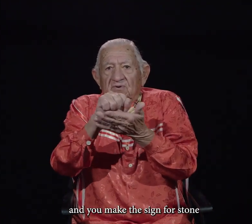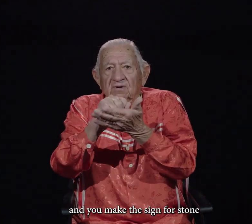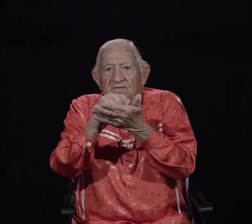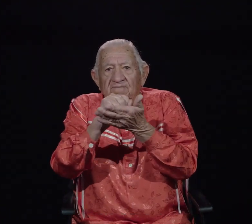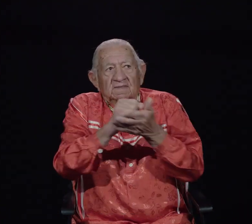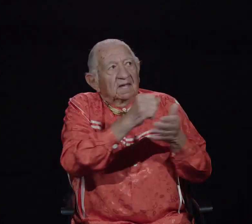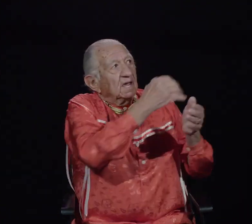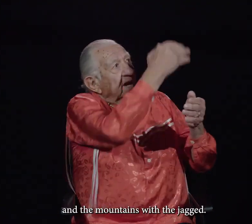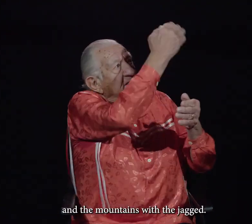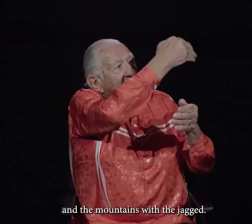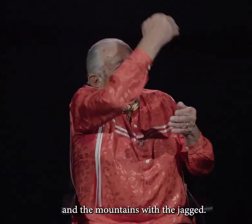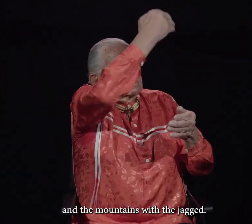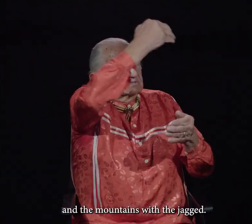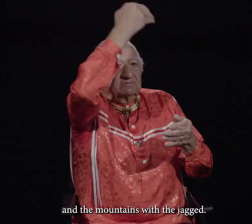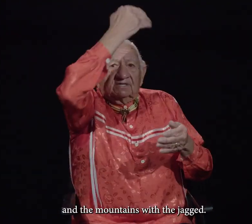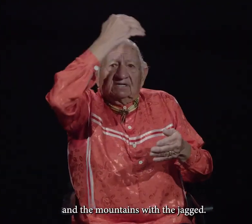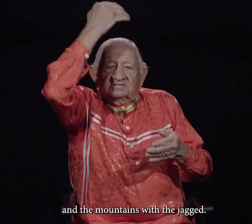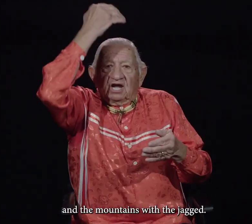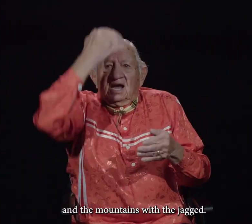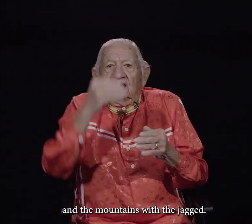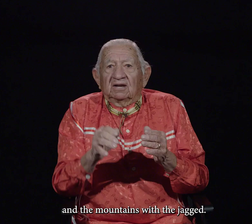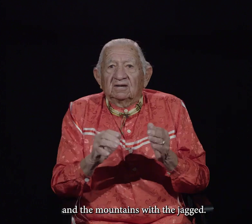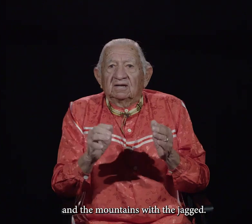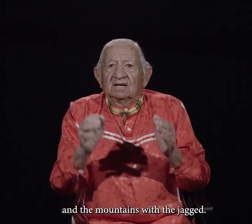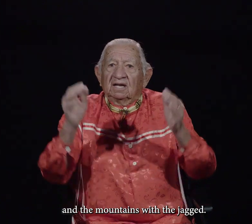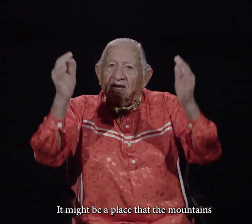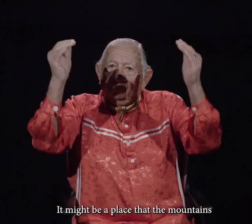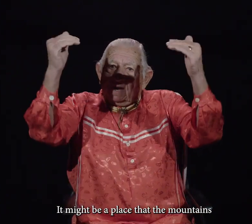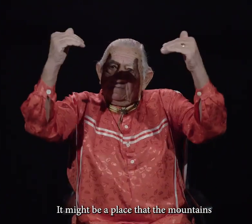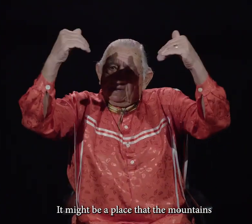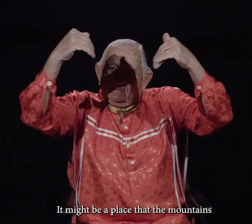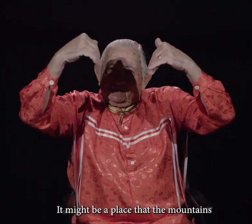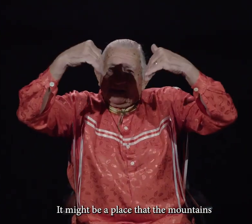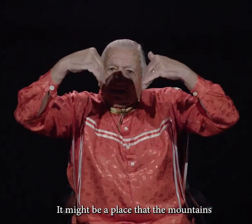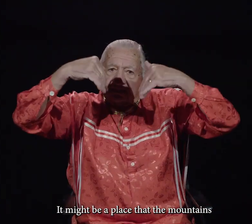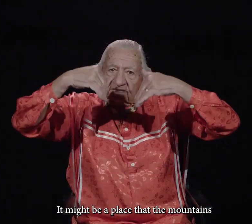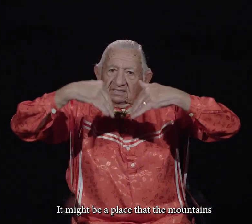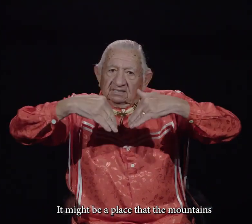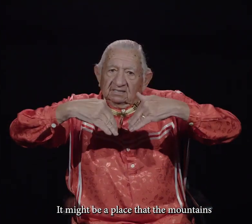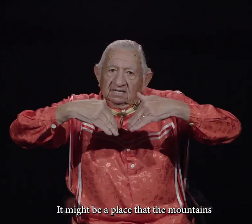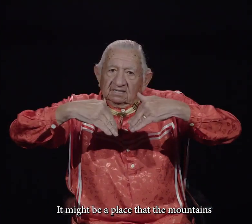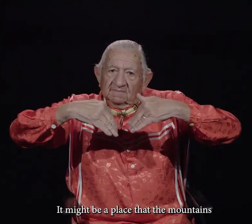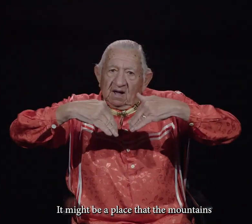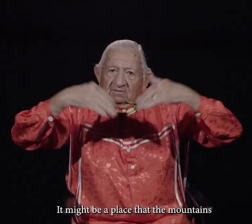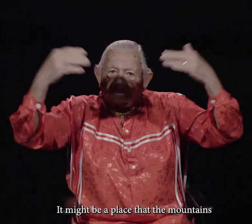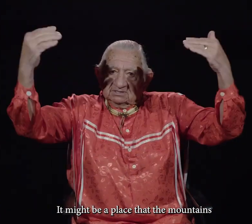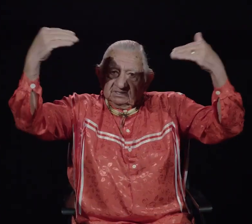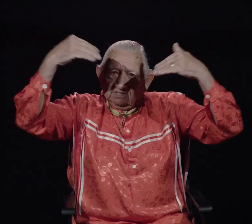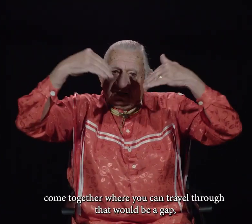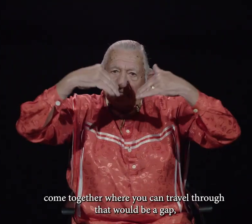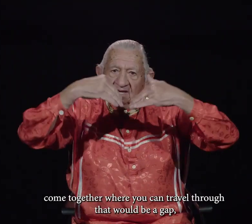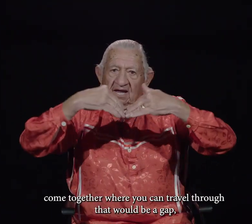stone, and the mountains with the jagged, it might be a place that the mountains come